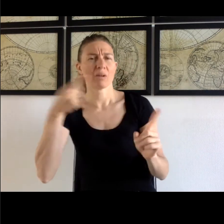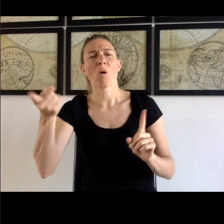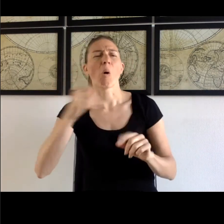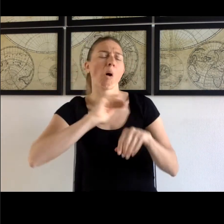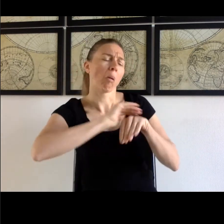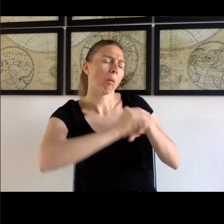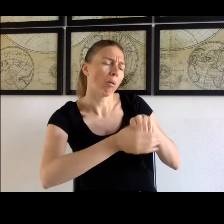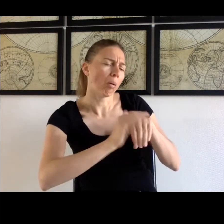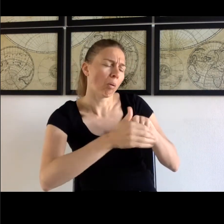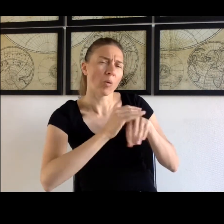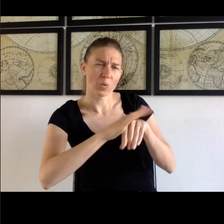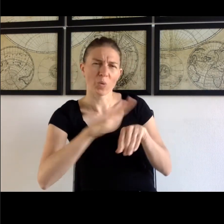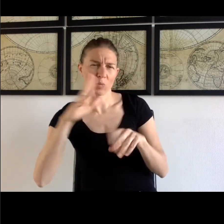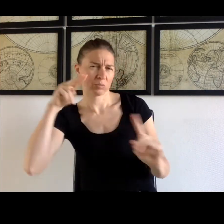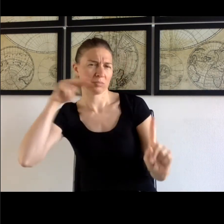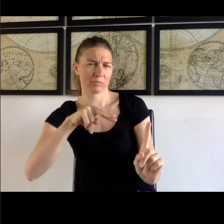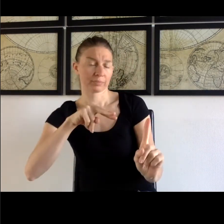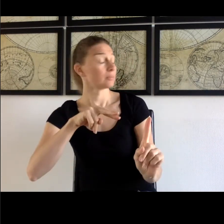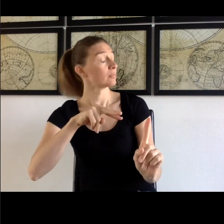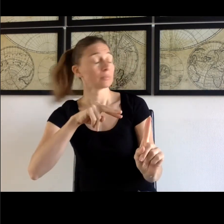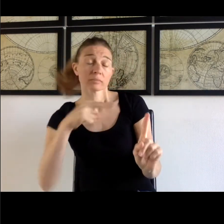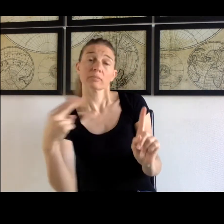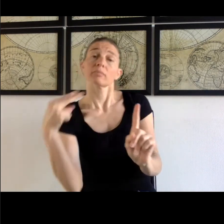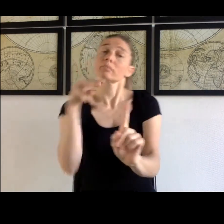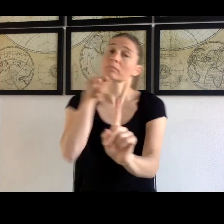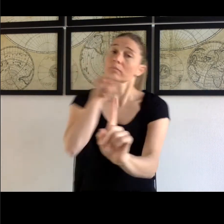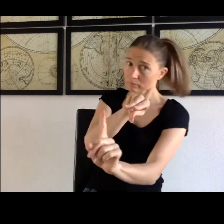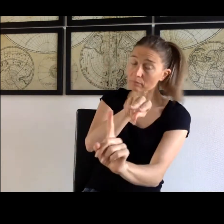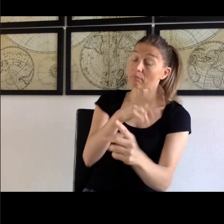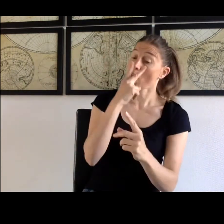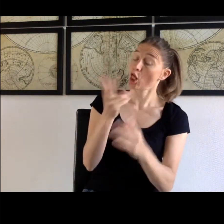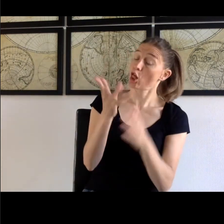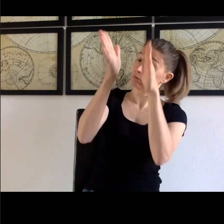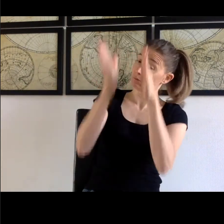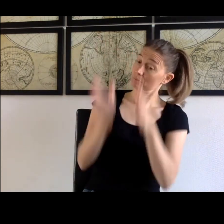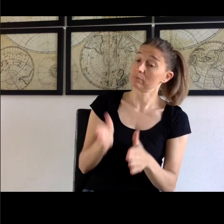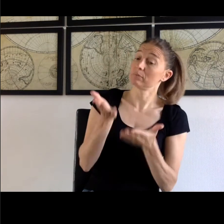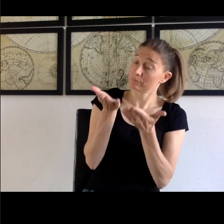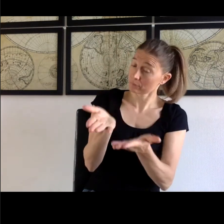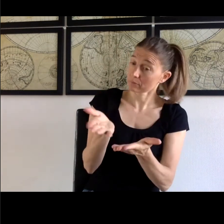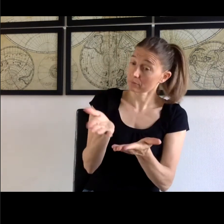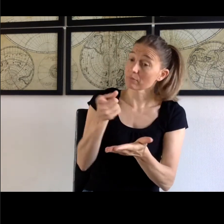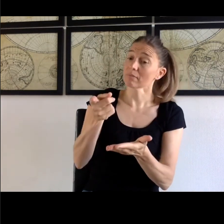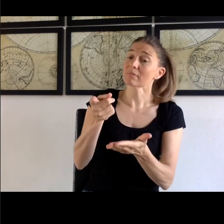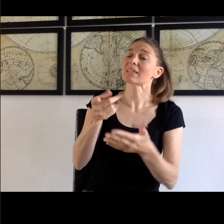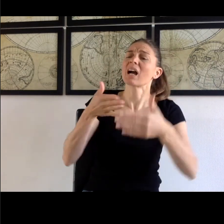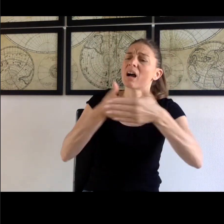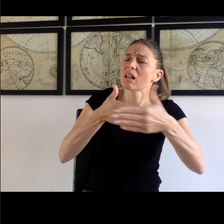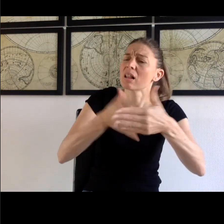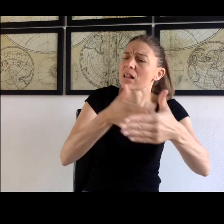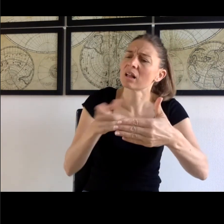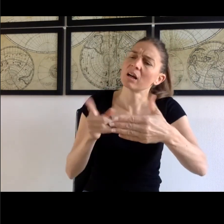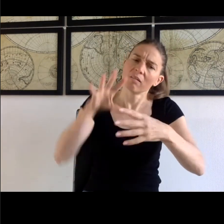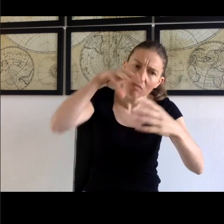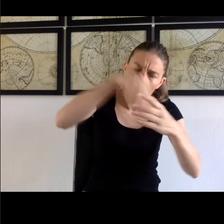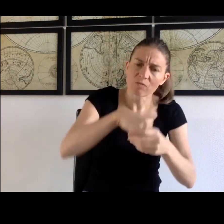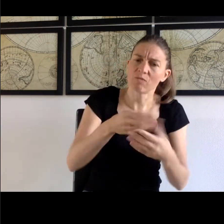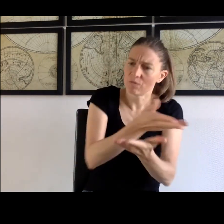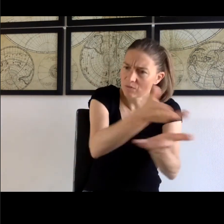what are the support needs that persons with disabilities require, but also what are the barriers around that